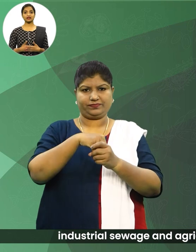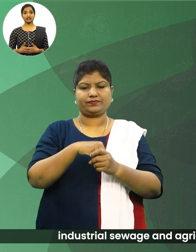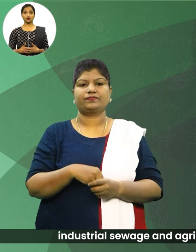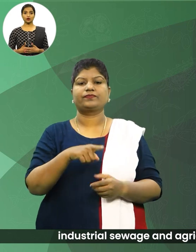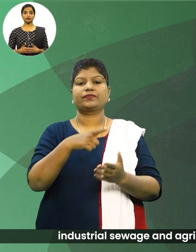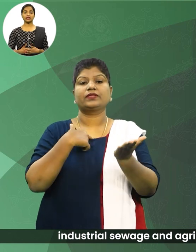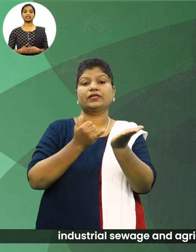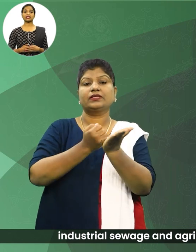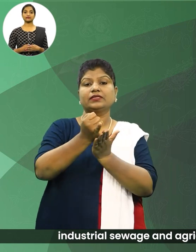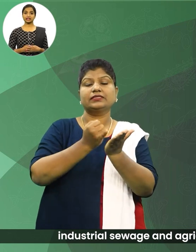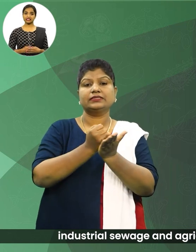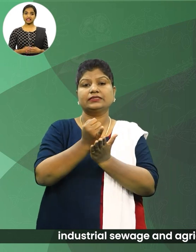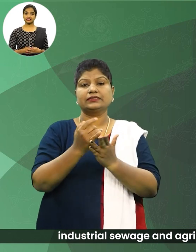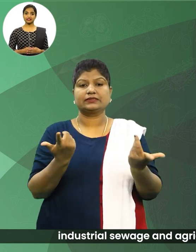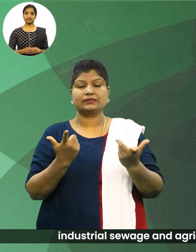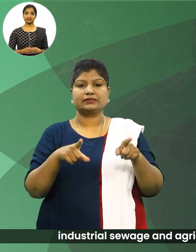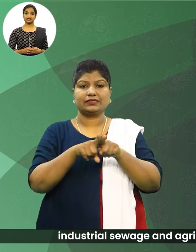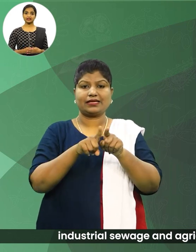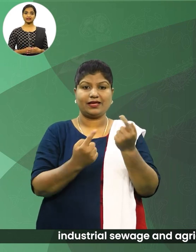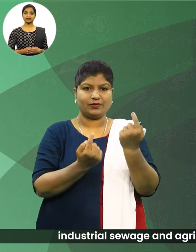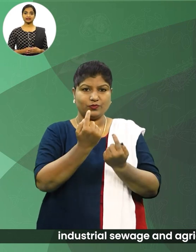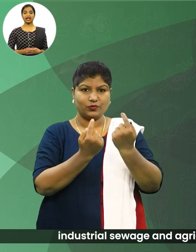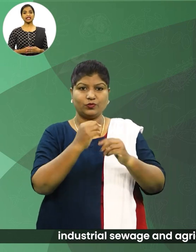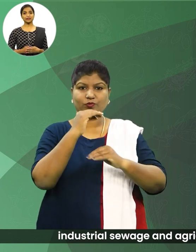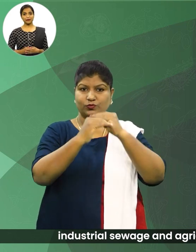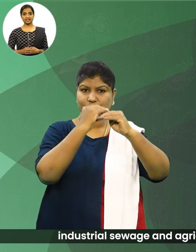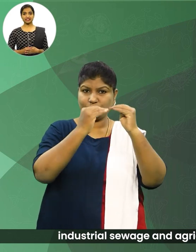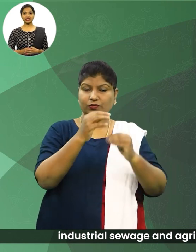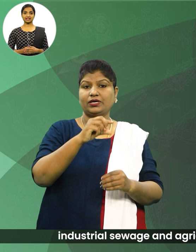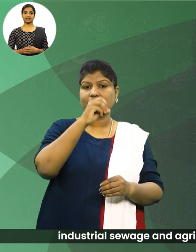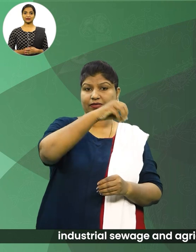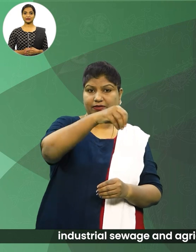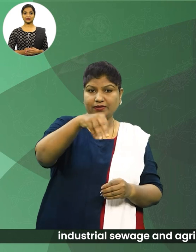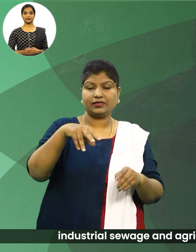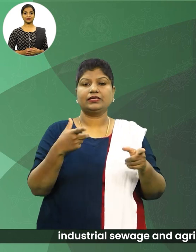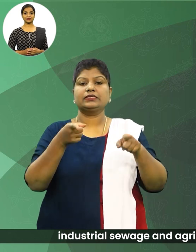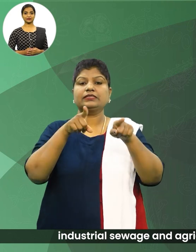runoff like fertilizers and pesticides.